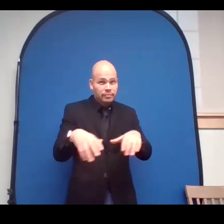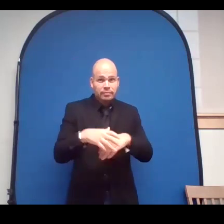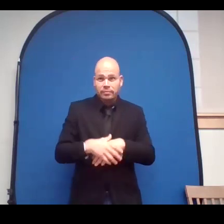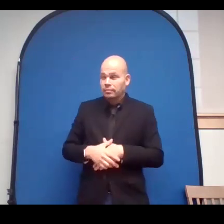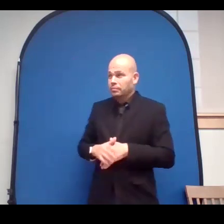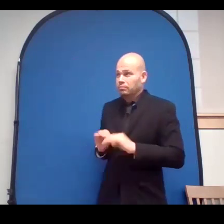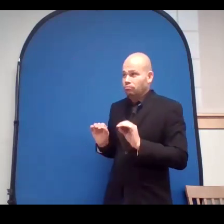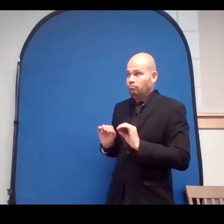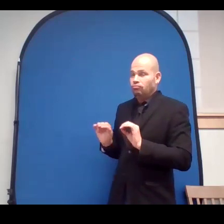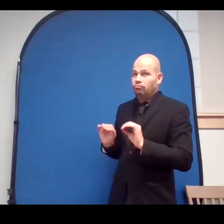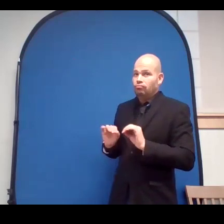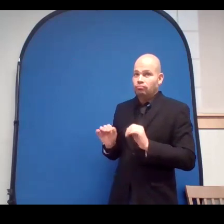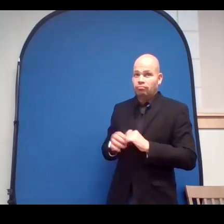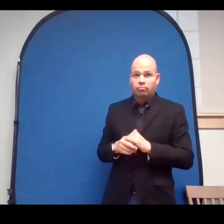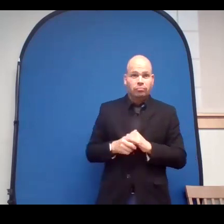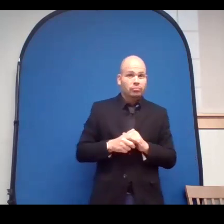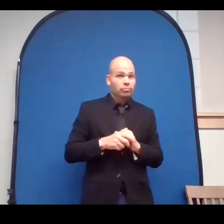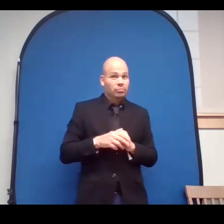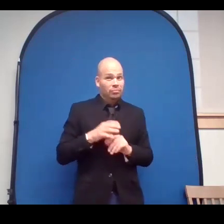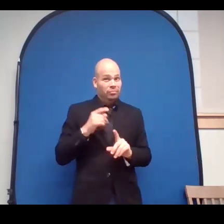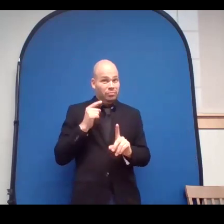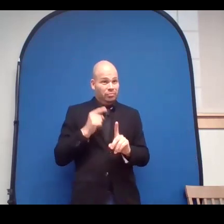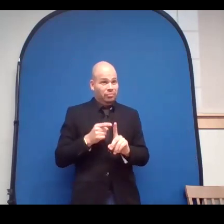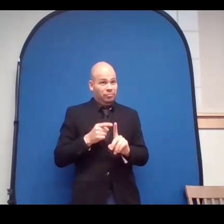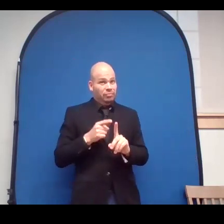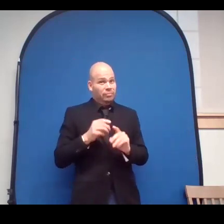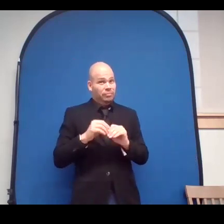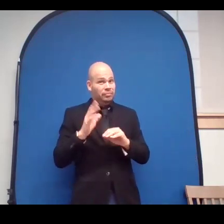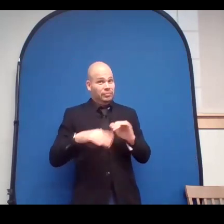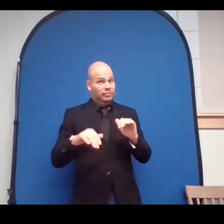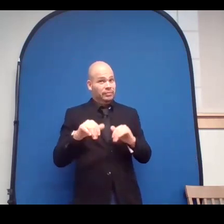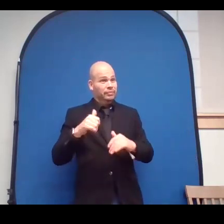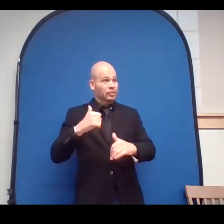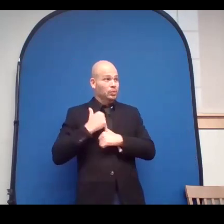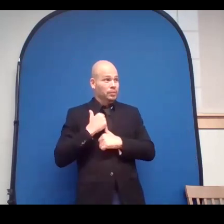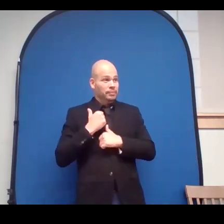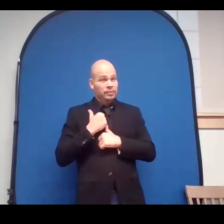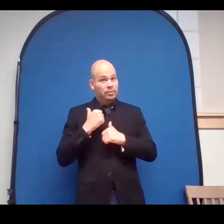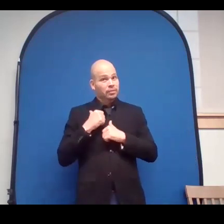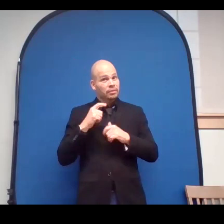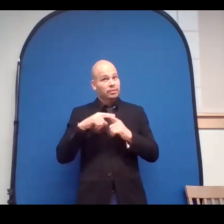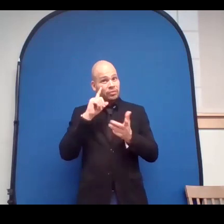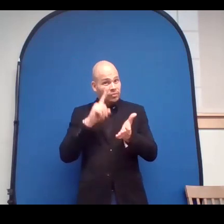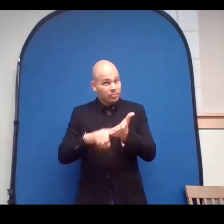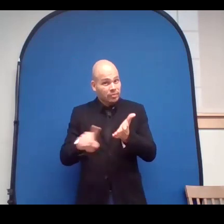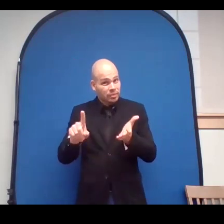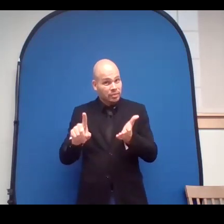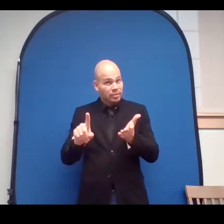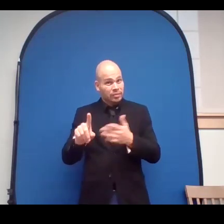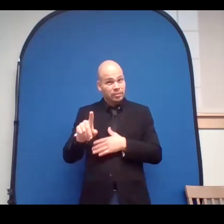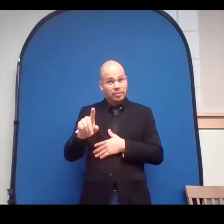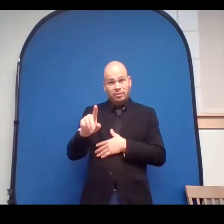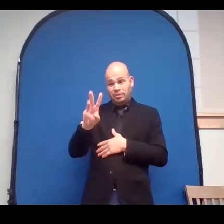you satisfied that the Army's request for a welfare check had been satisfied? No, ma'am. Why not?